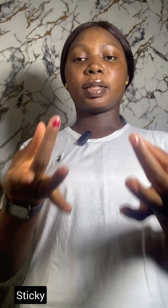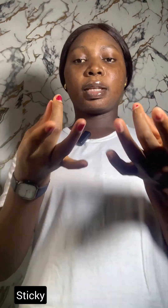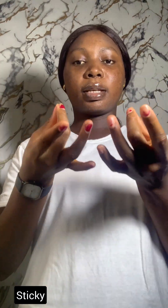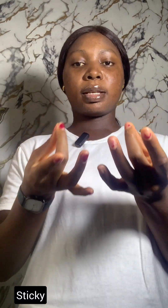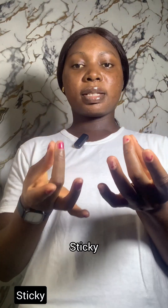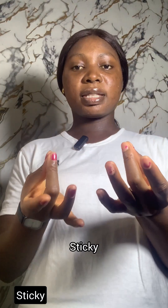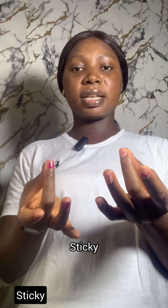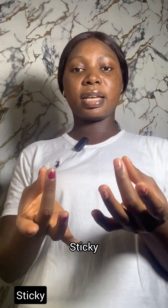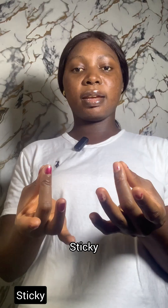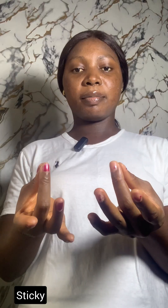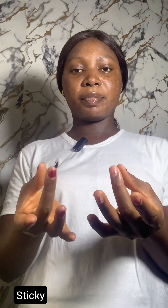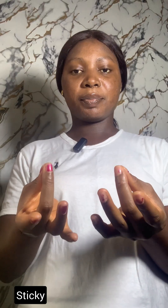Sticky,